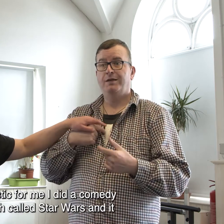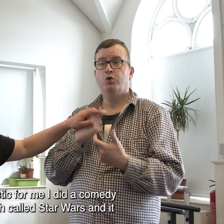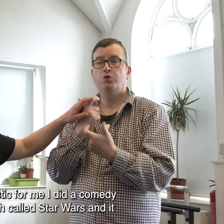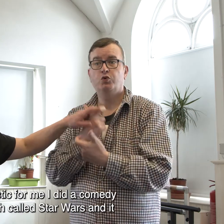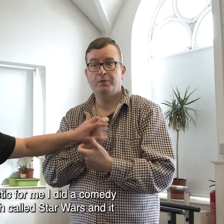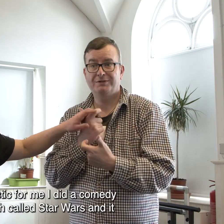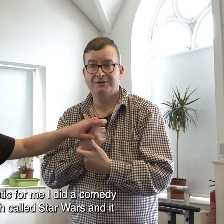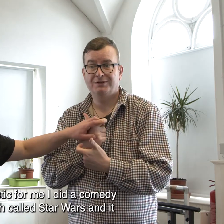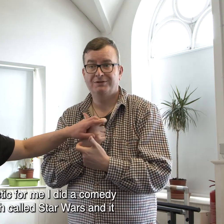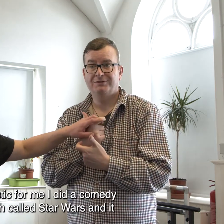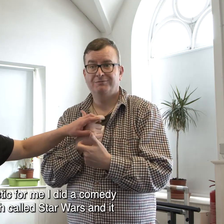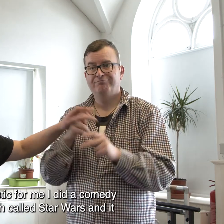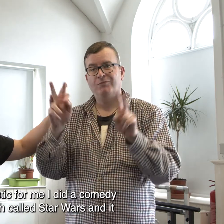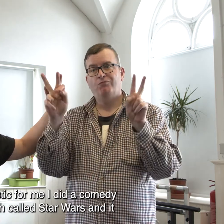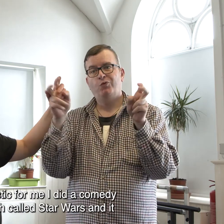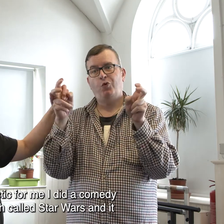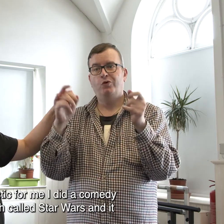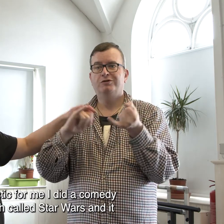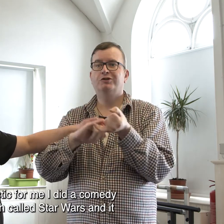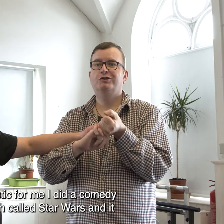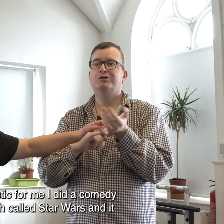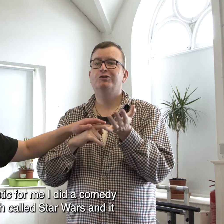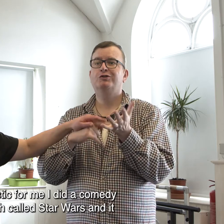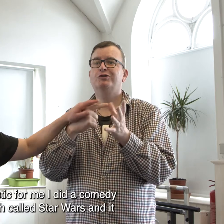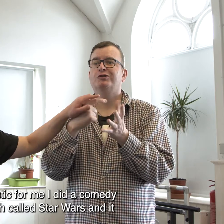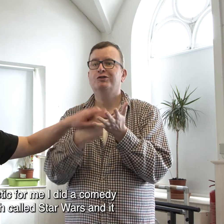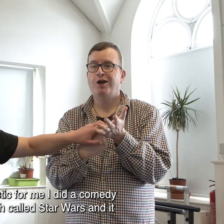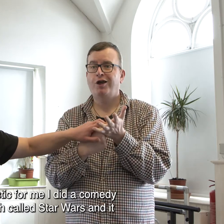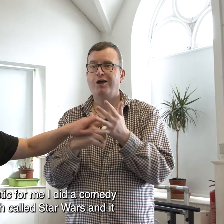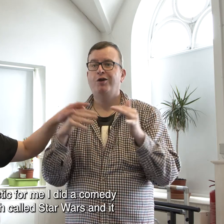For me, I did a comedy sketch called Star Wars.